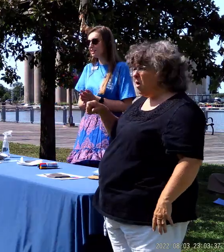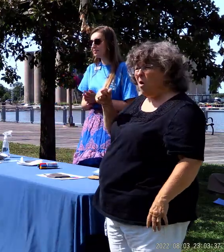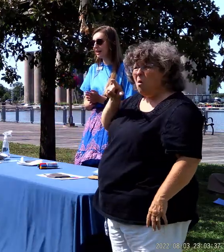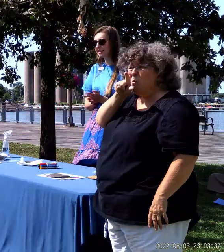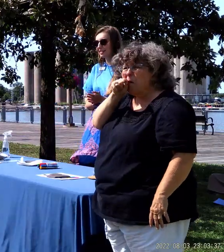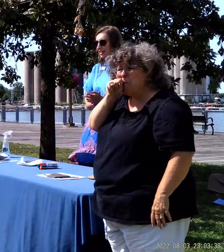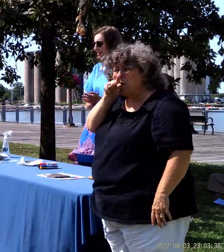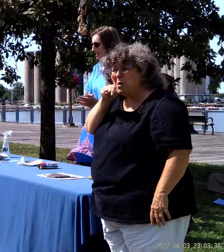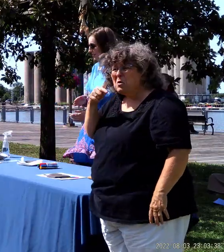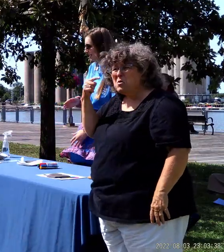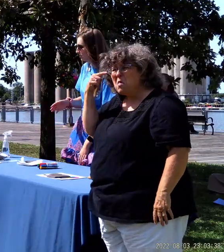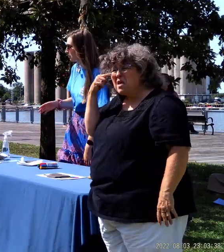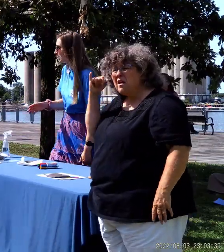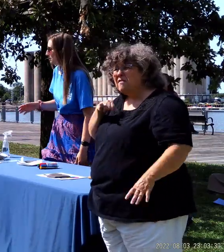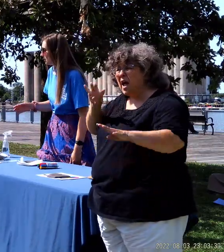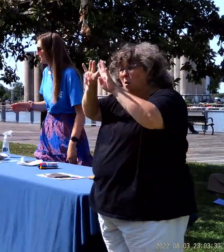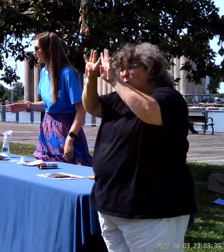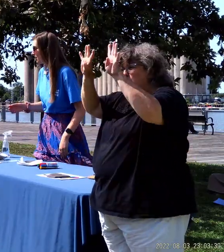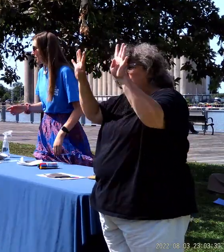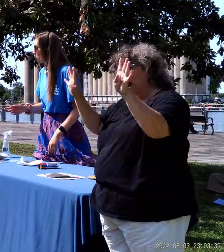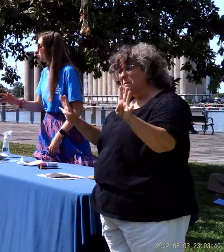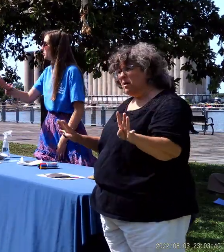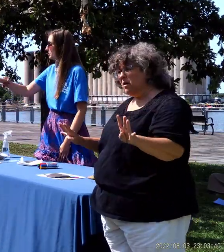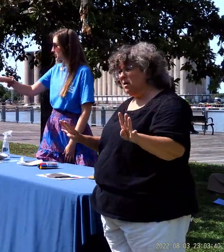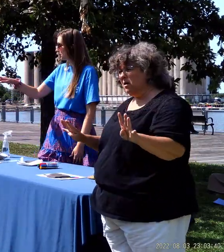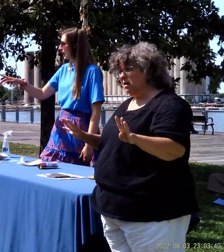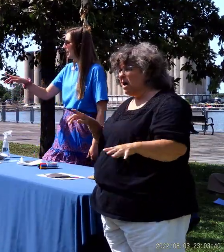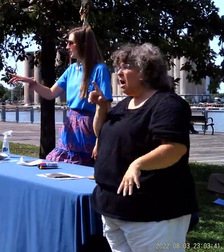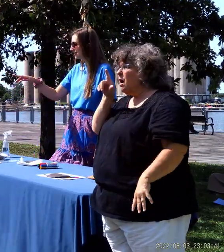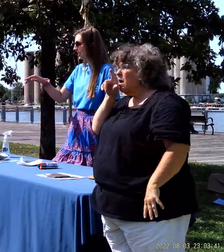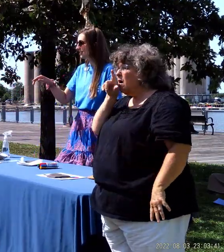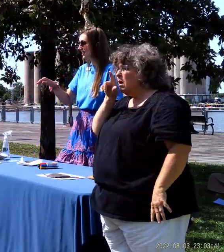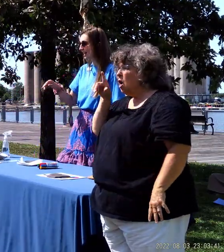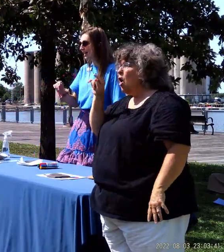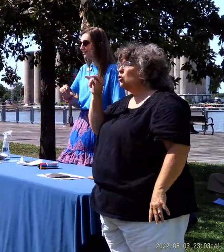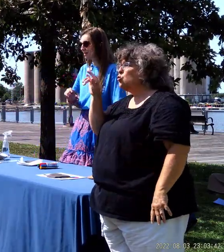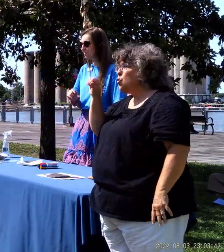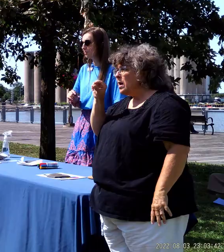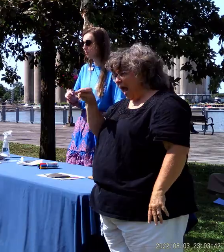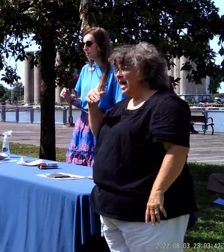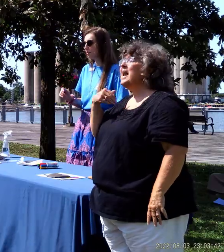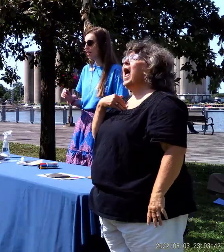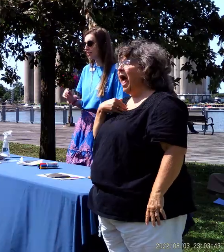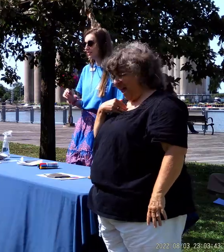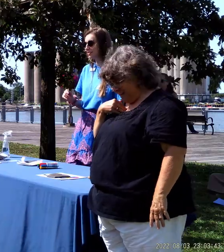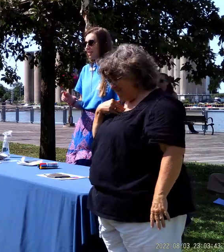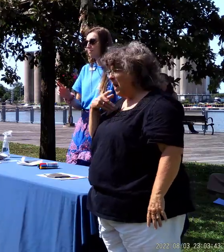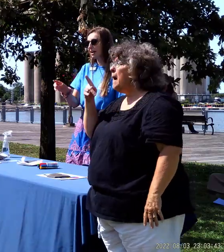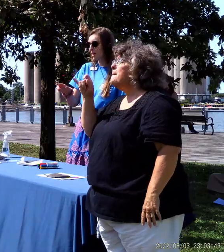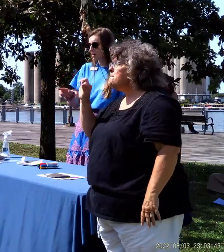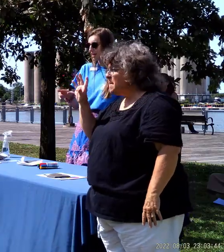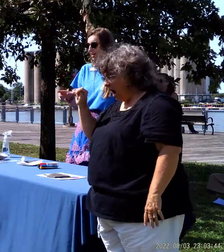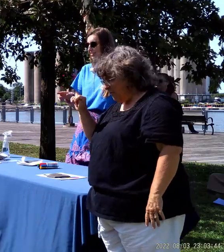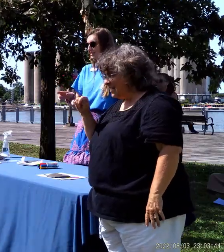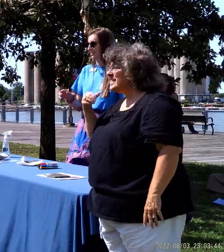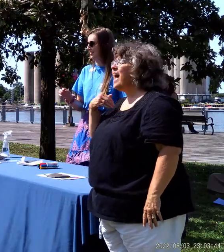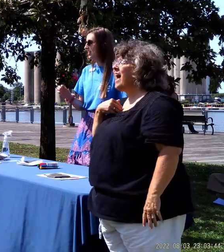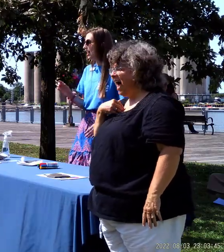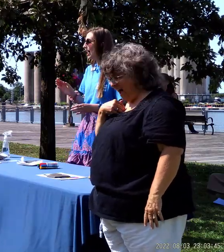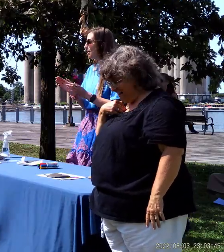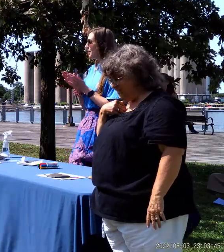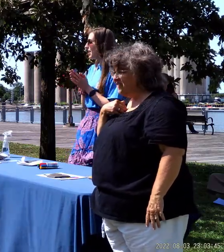Which bird can you guys think of that has rainbows? Ooh, toucans. Yeah, they have some cool colors.